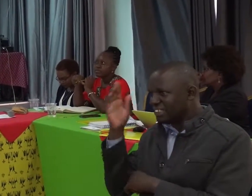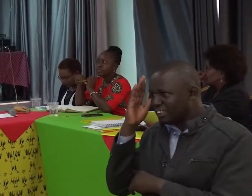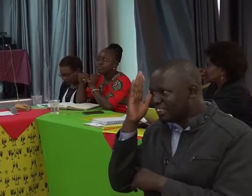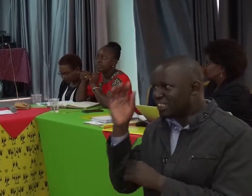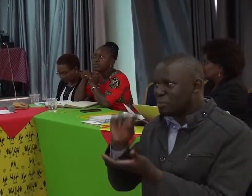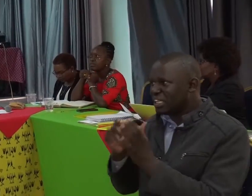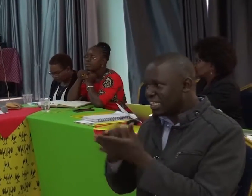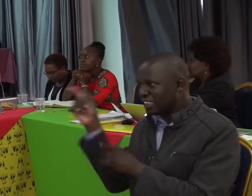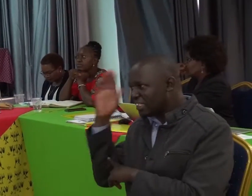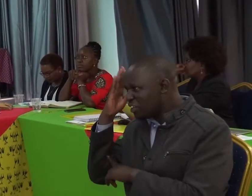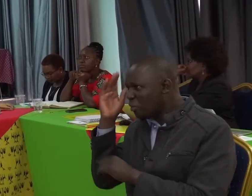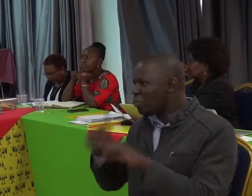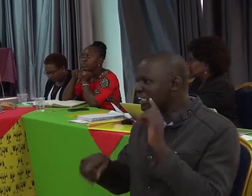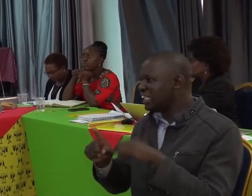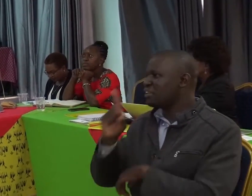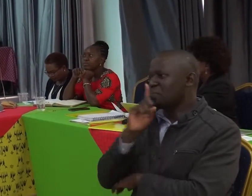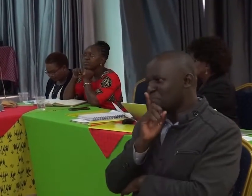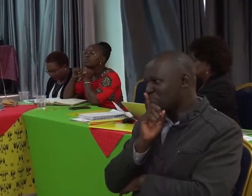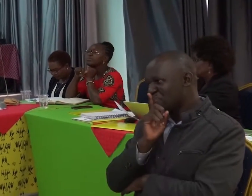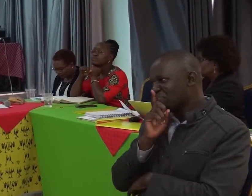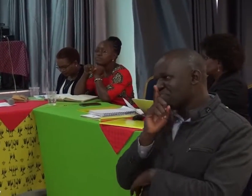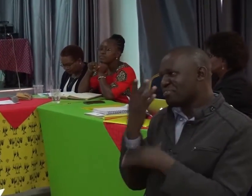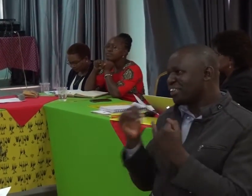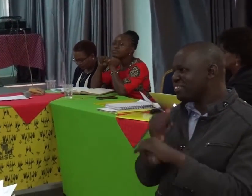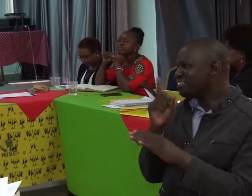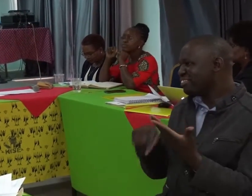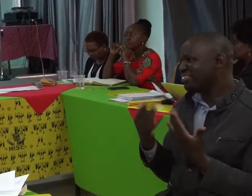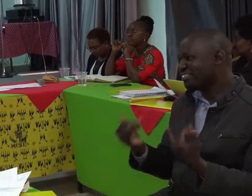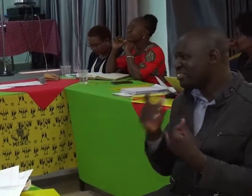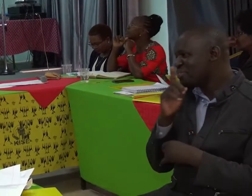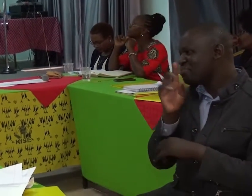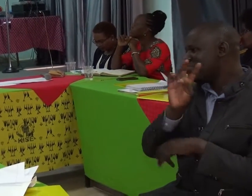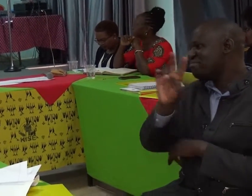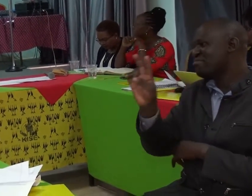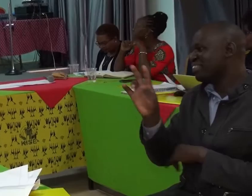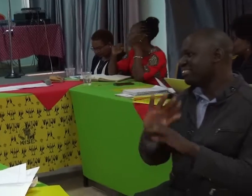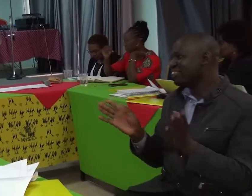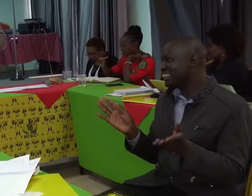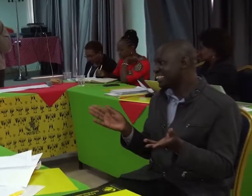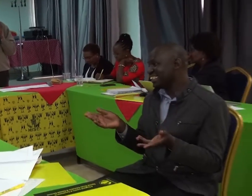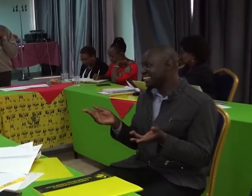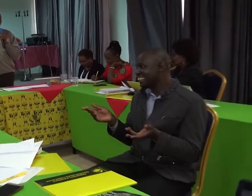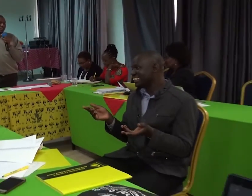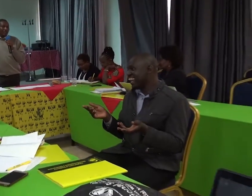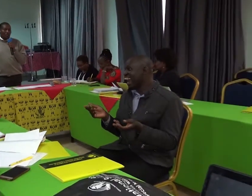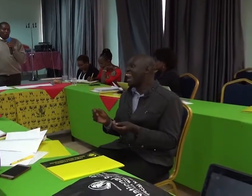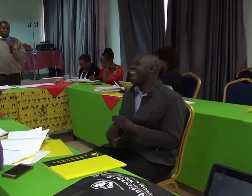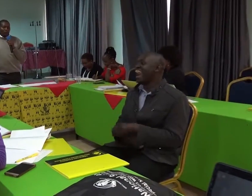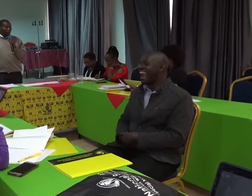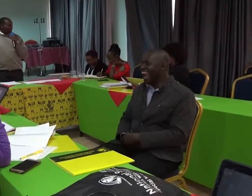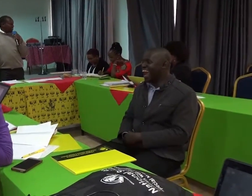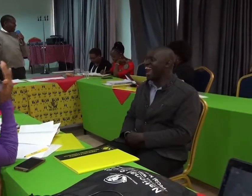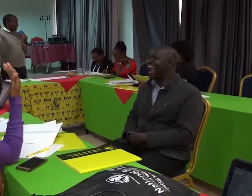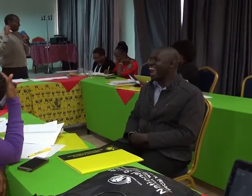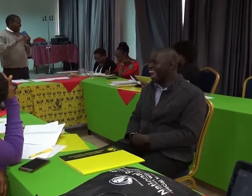the Basic Education Framework. Now it has actualized. I wish Madam Kaku from